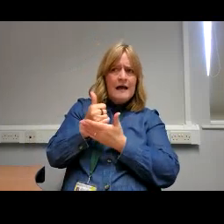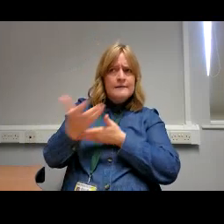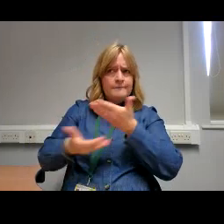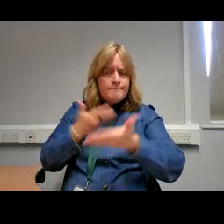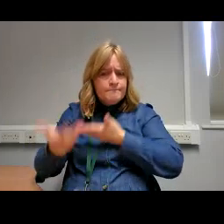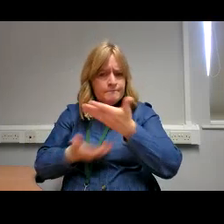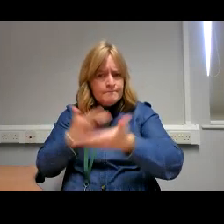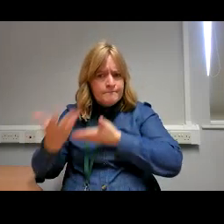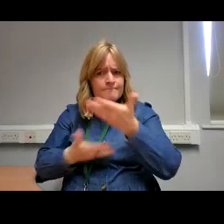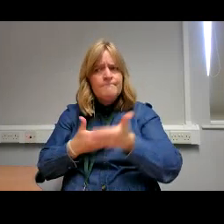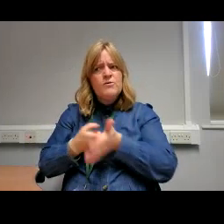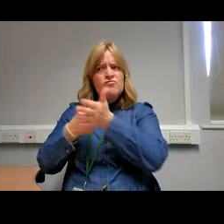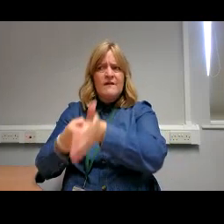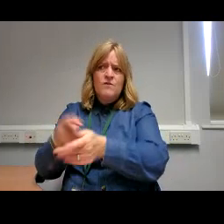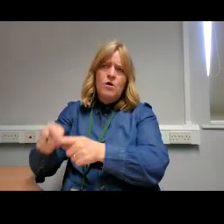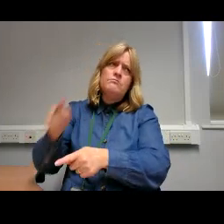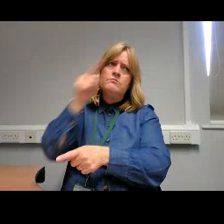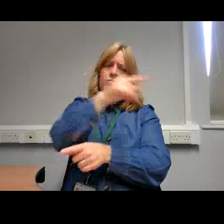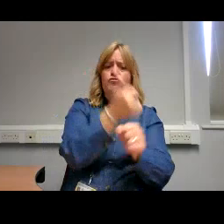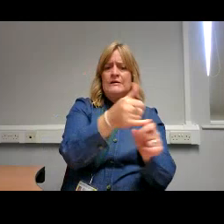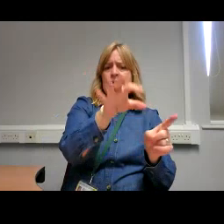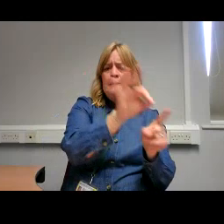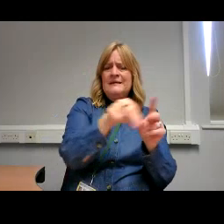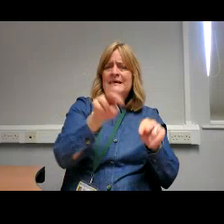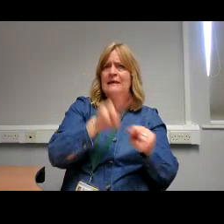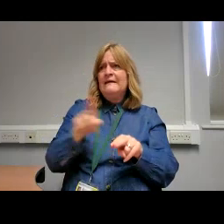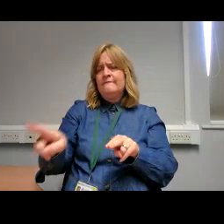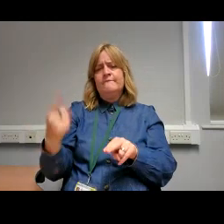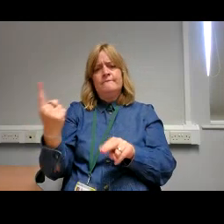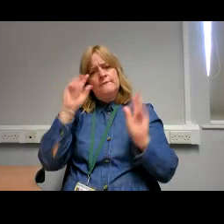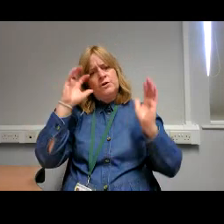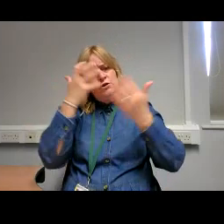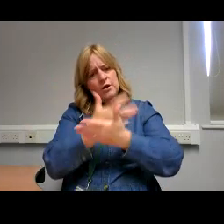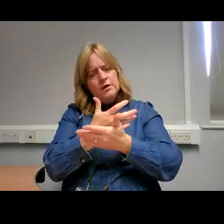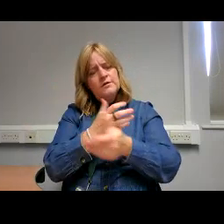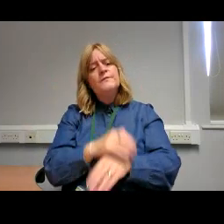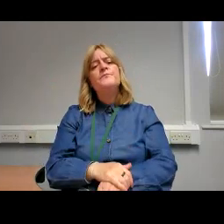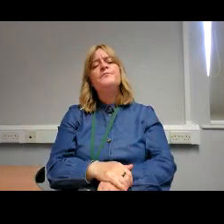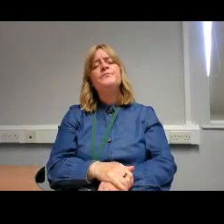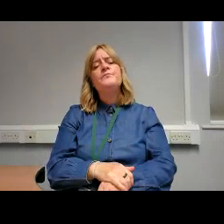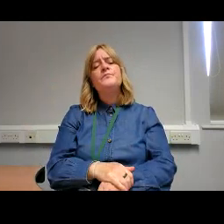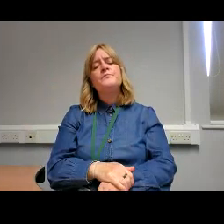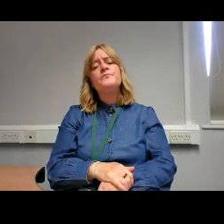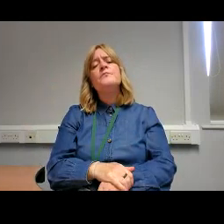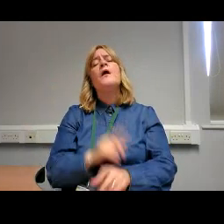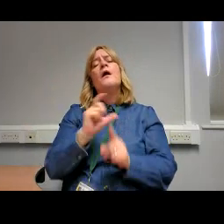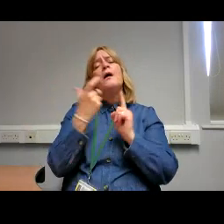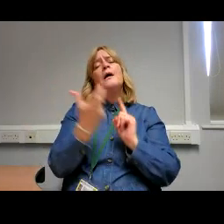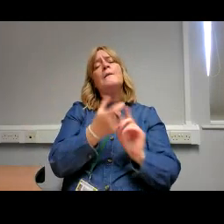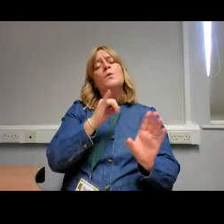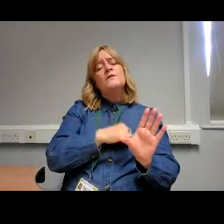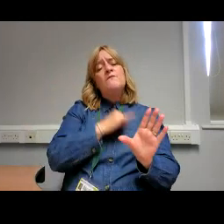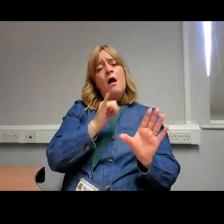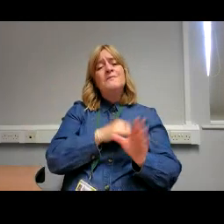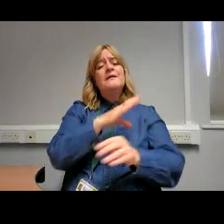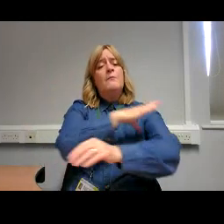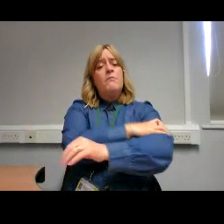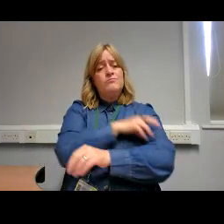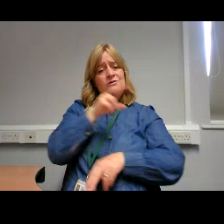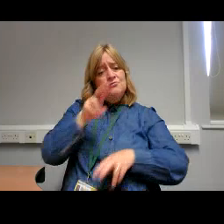to see their GP if there were any concerns. So all the blood pressure readings that are taken in community pharmacy are sent to your